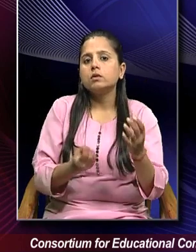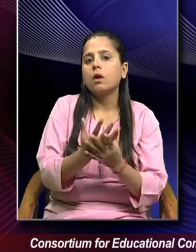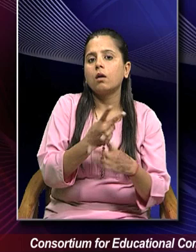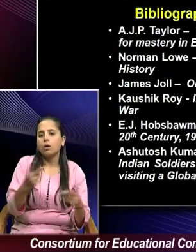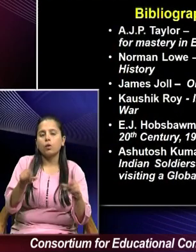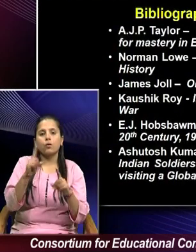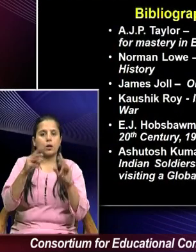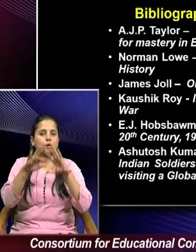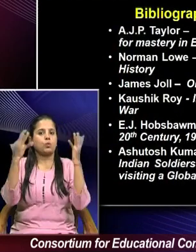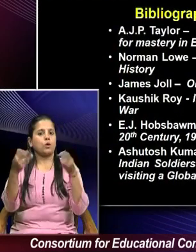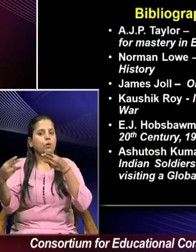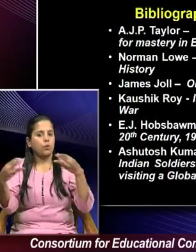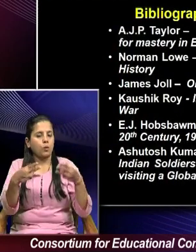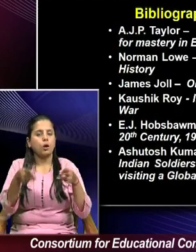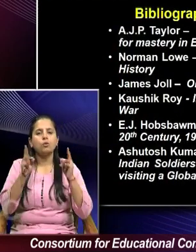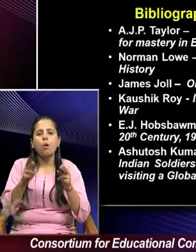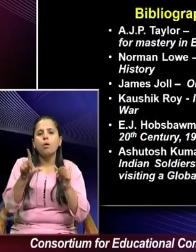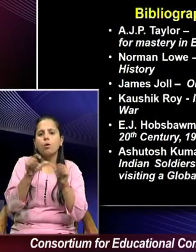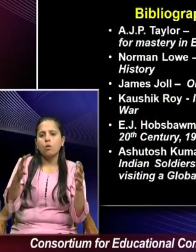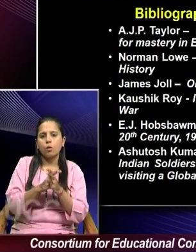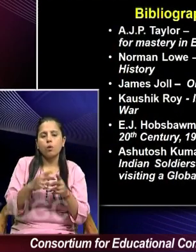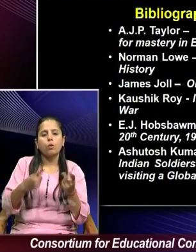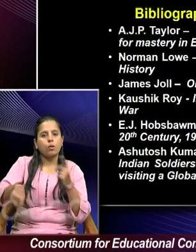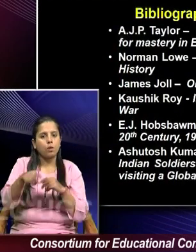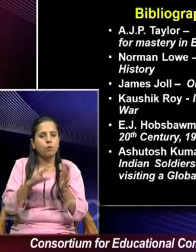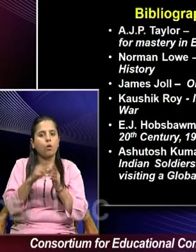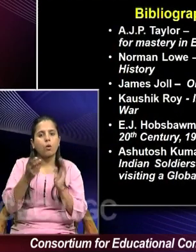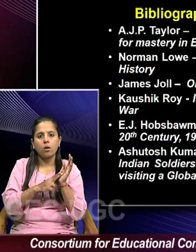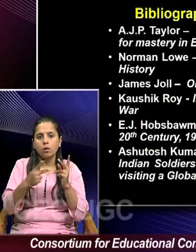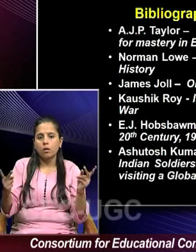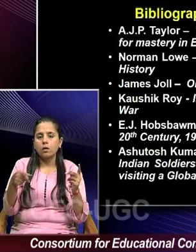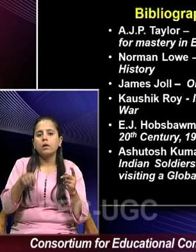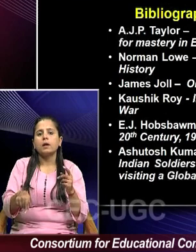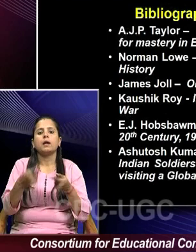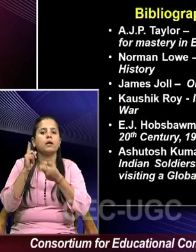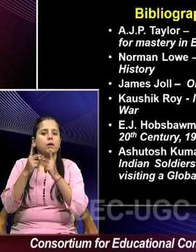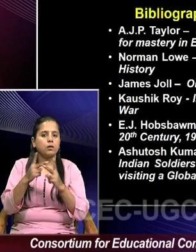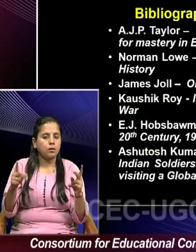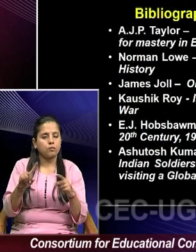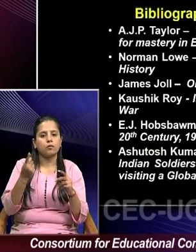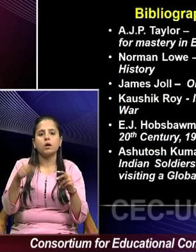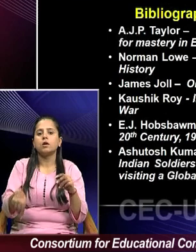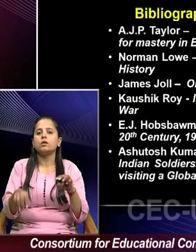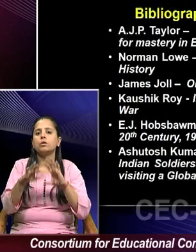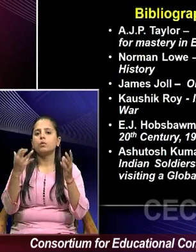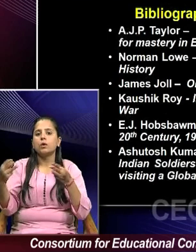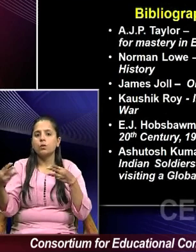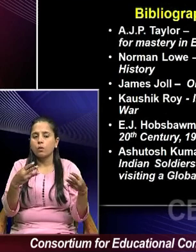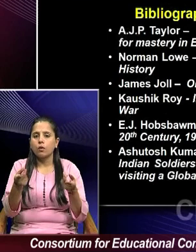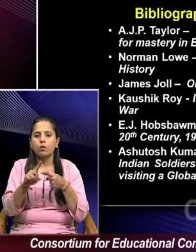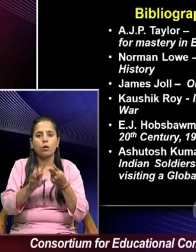War, Norman Love, Mastering Modern World History, A.J.P. Taylor's First World War, Struggle for Mastery in Europe